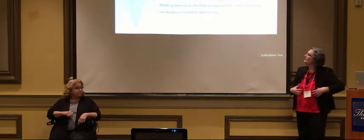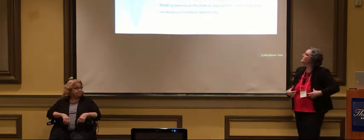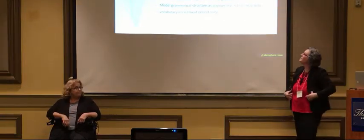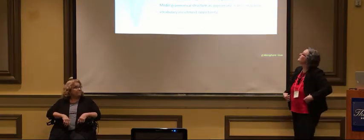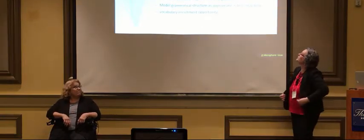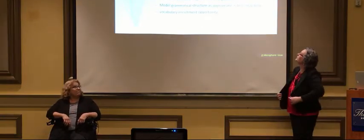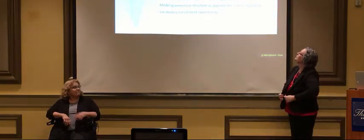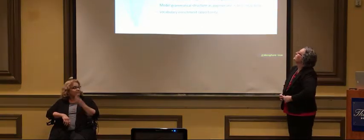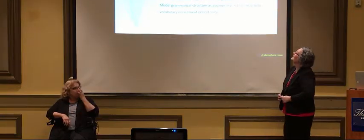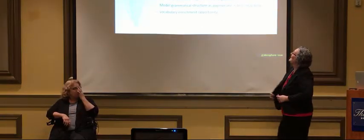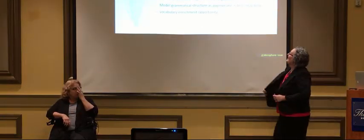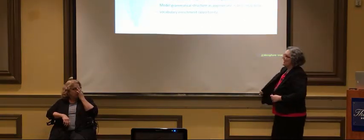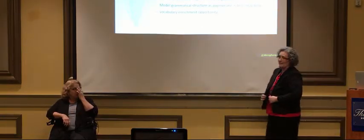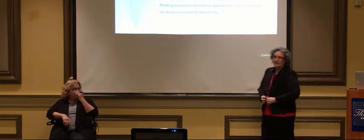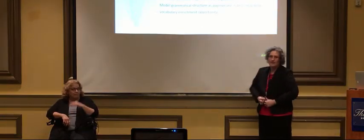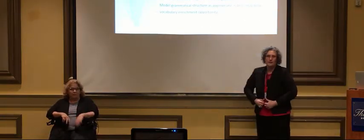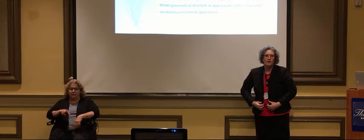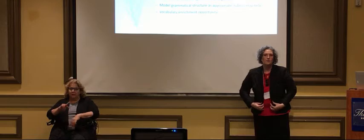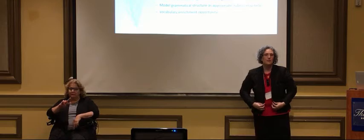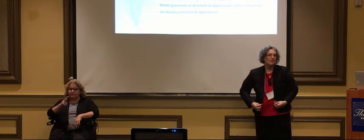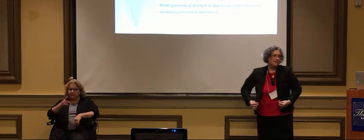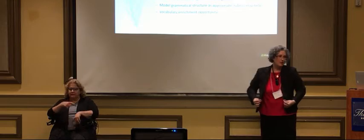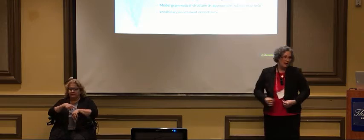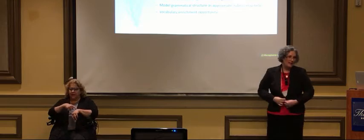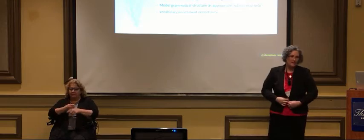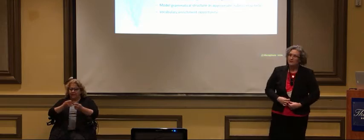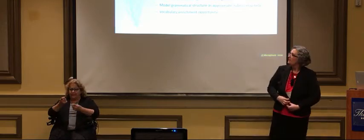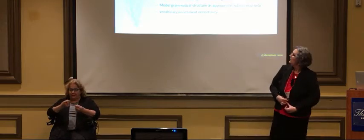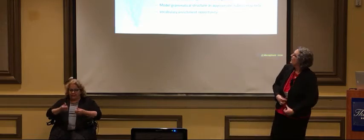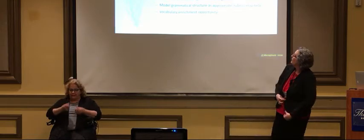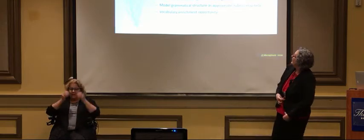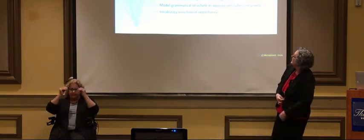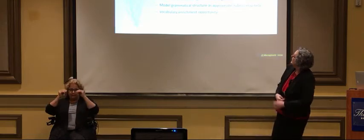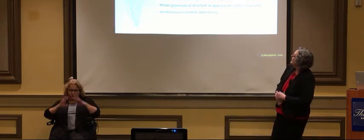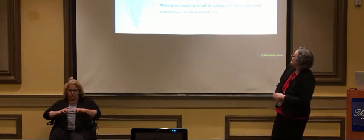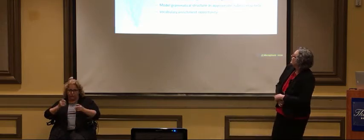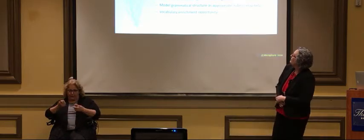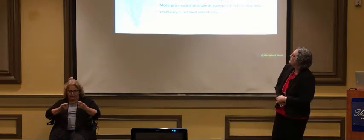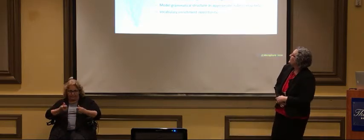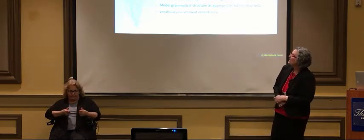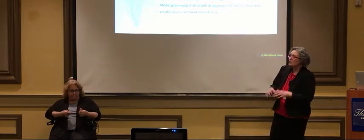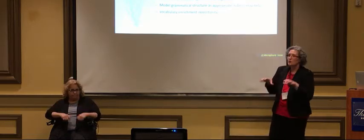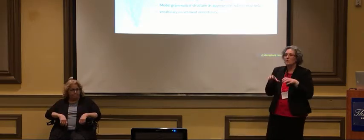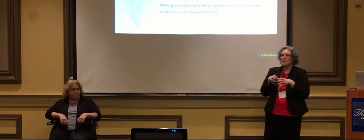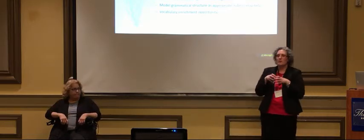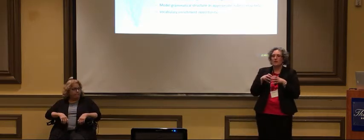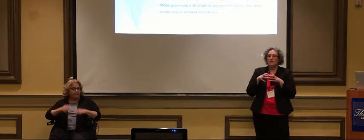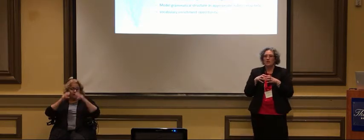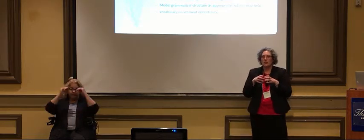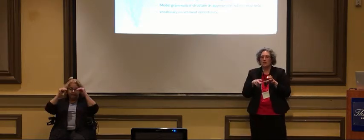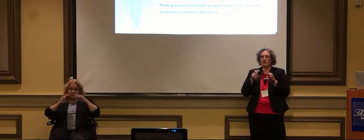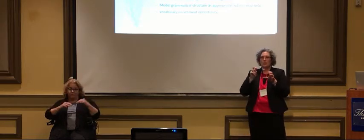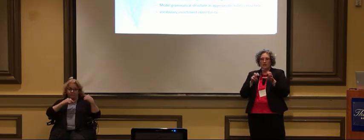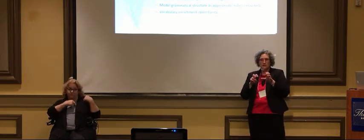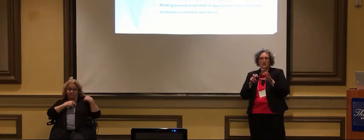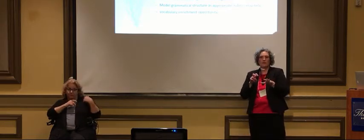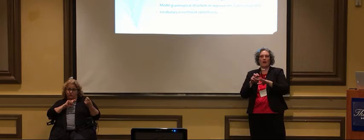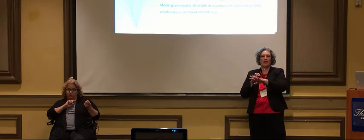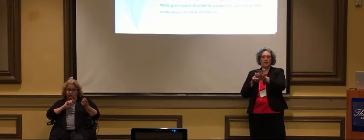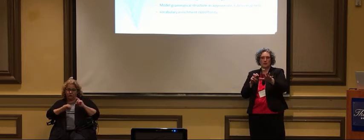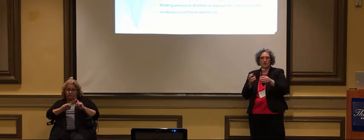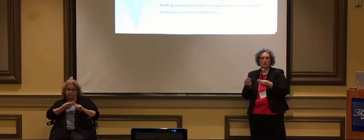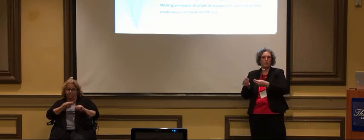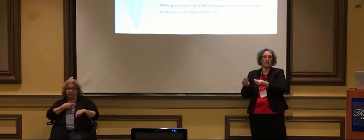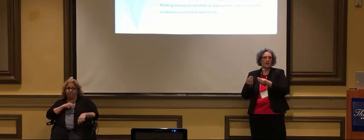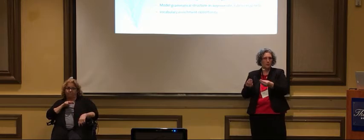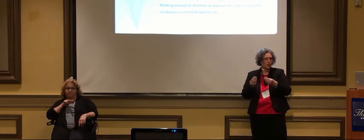All right, that brings us to the second edit, which is the teacher edit. All right, and the teacher's responsibility changes from kind of sitting